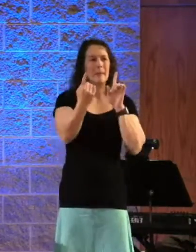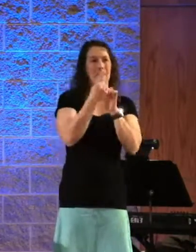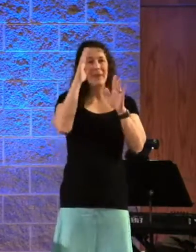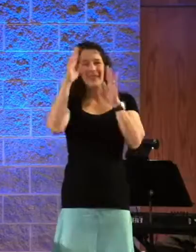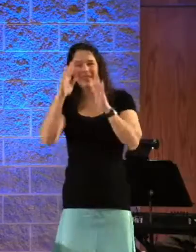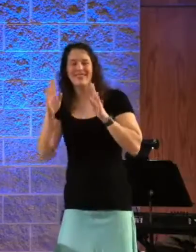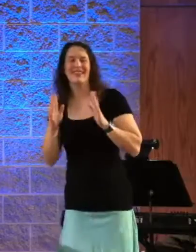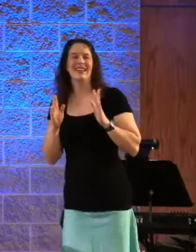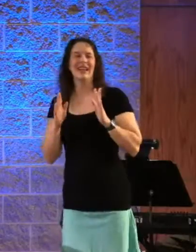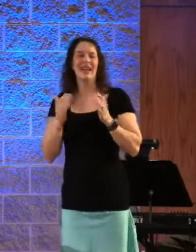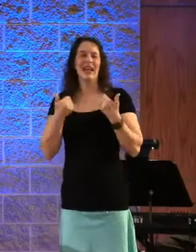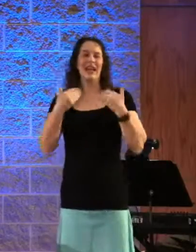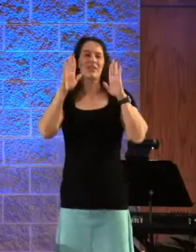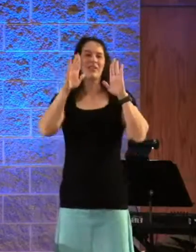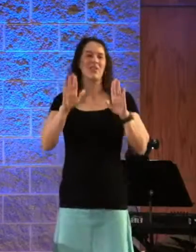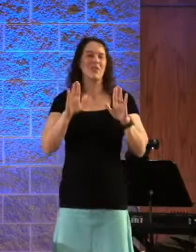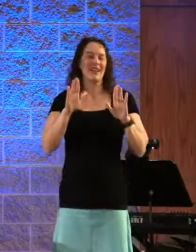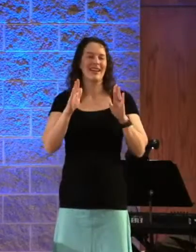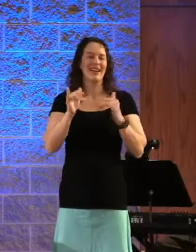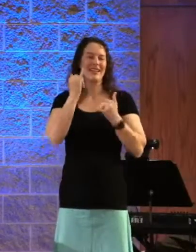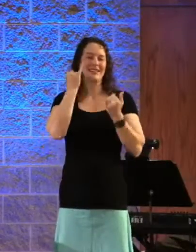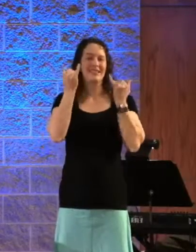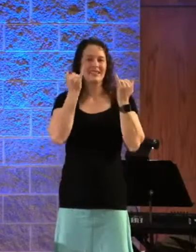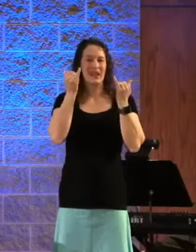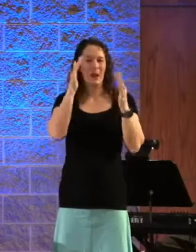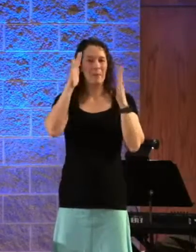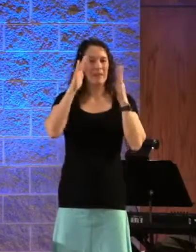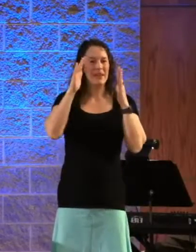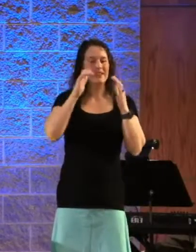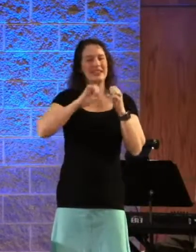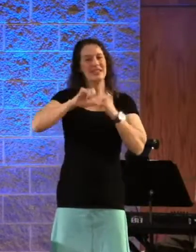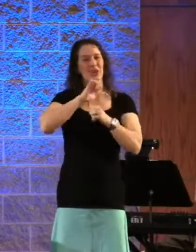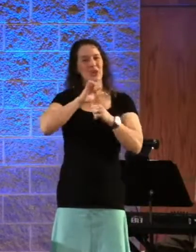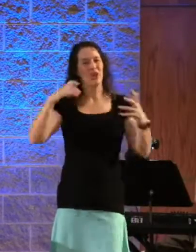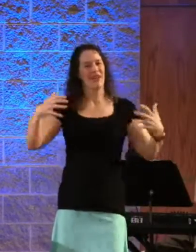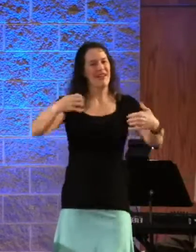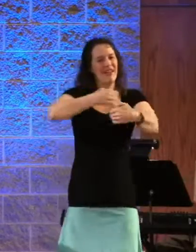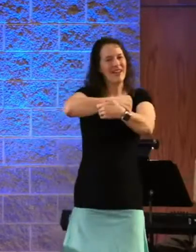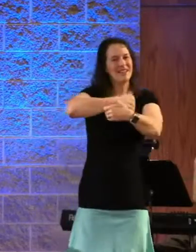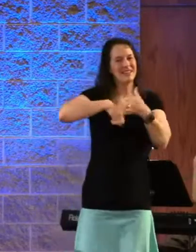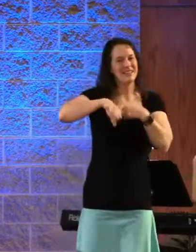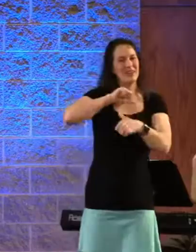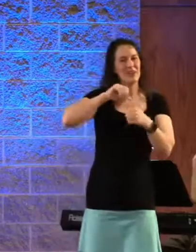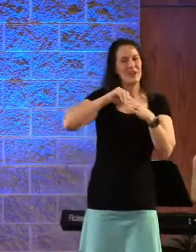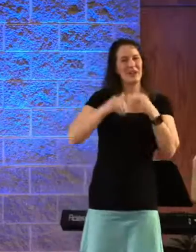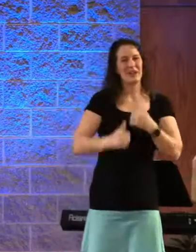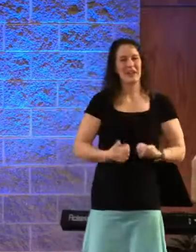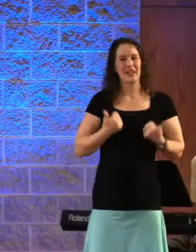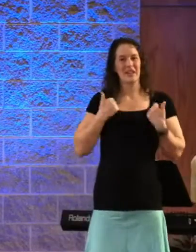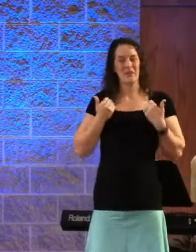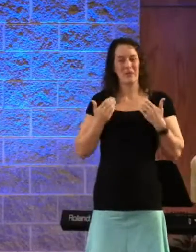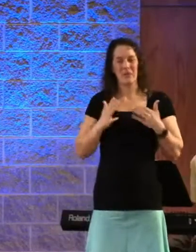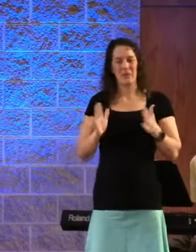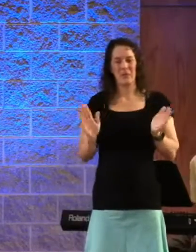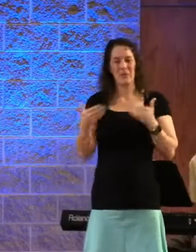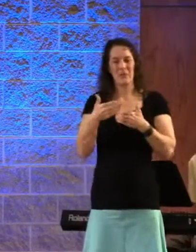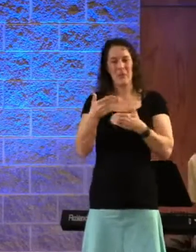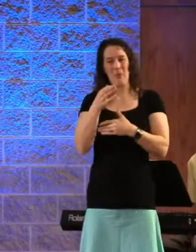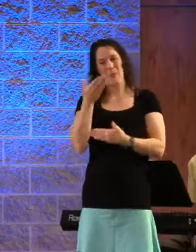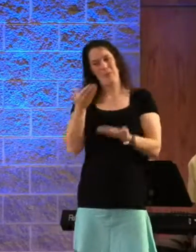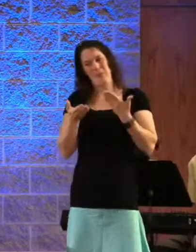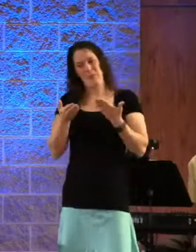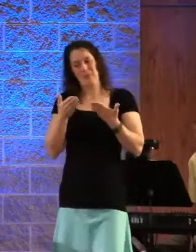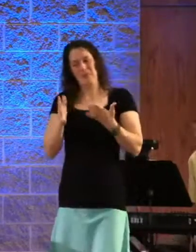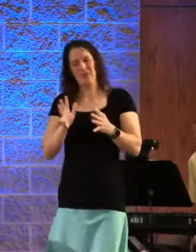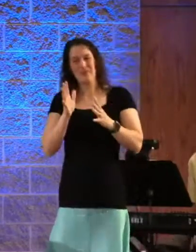can meet and greet the people in your living room there by giving them a hug, because you can do that now. Or maybe on chat you want to meet and greet while we get started